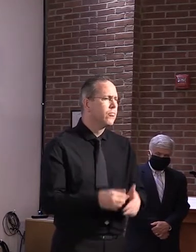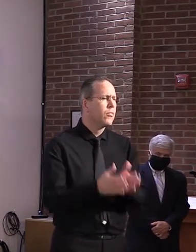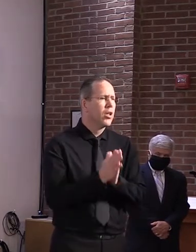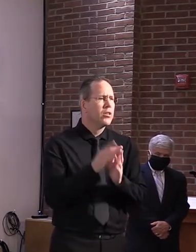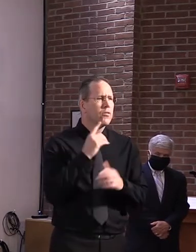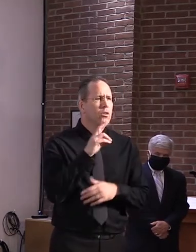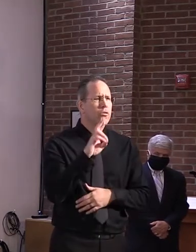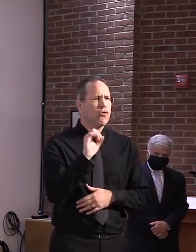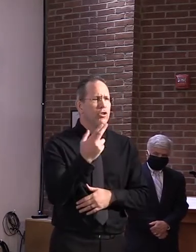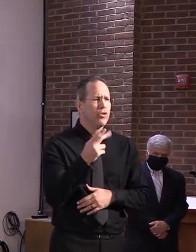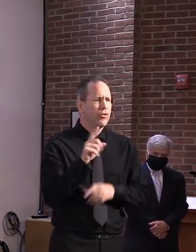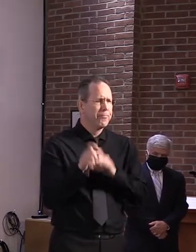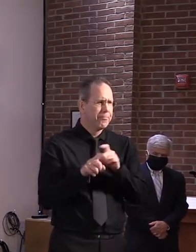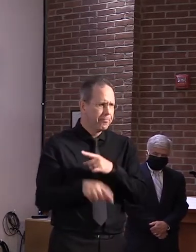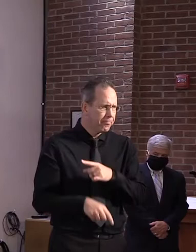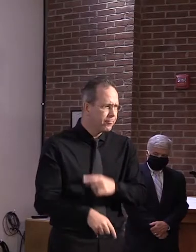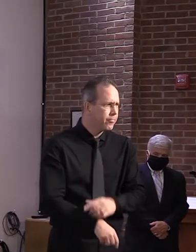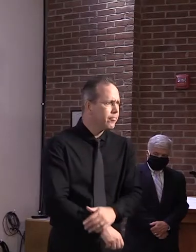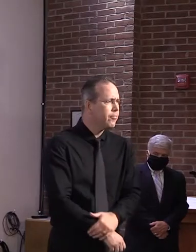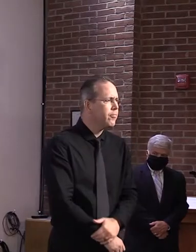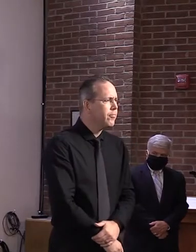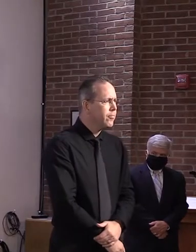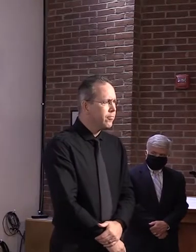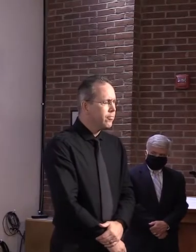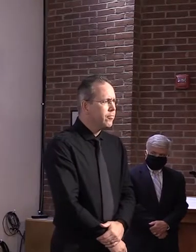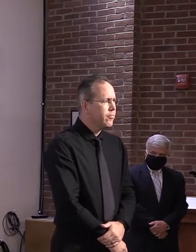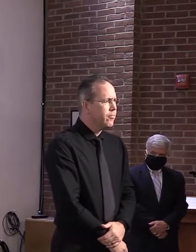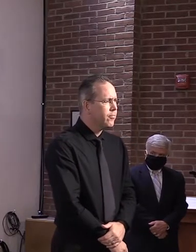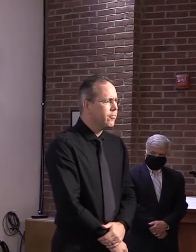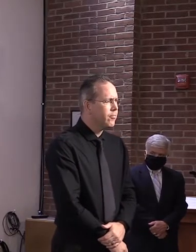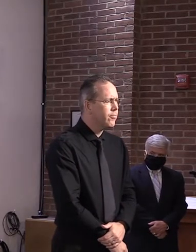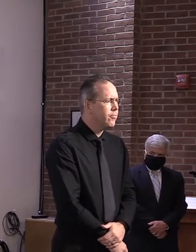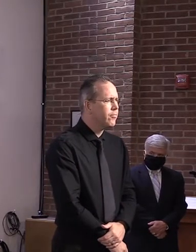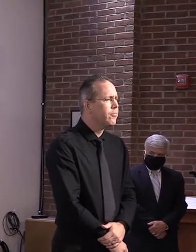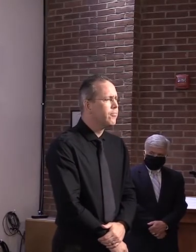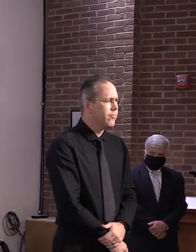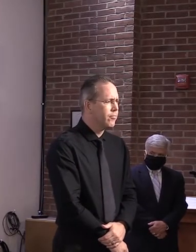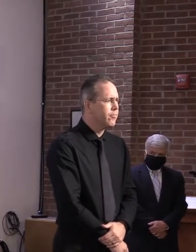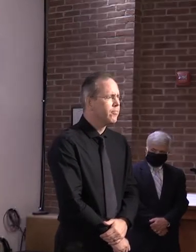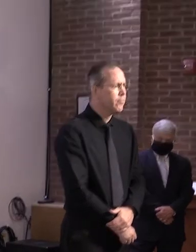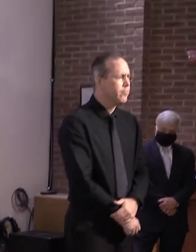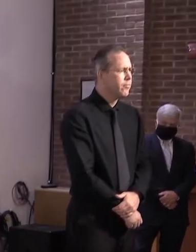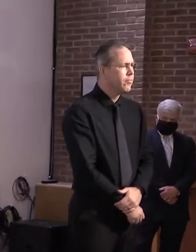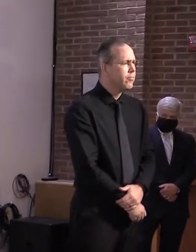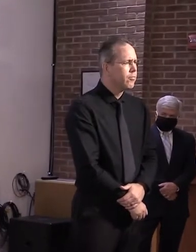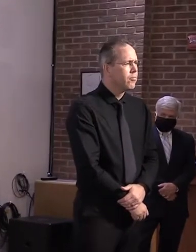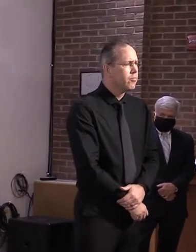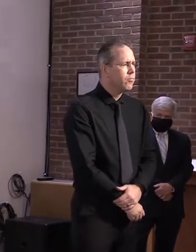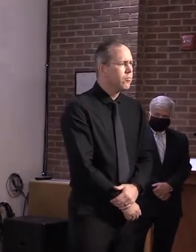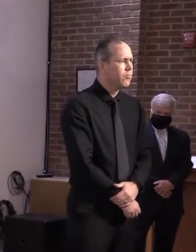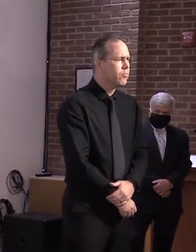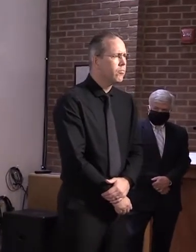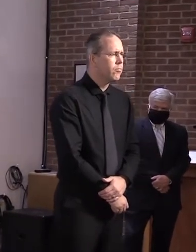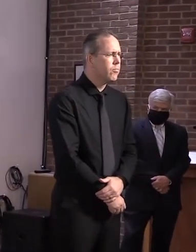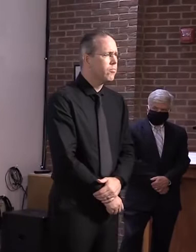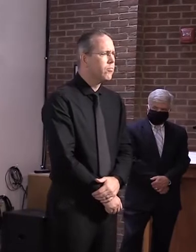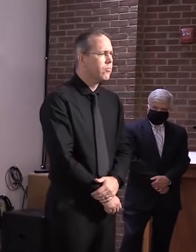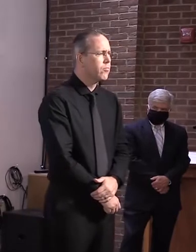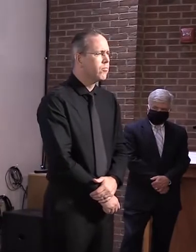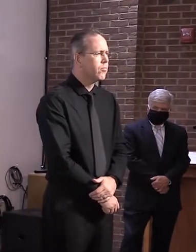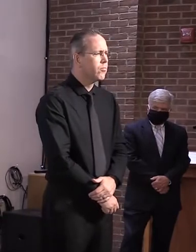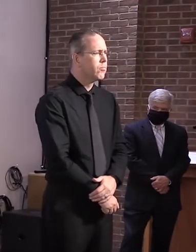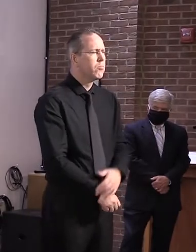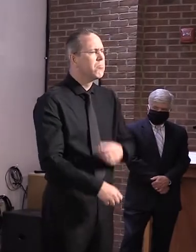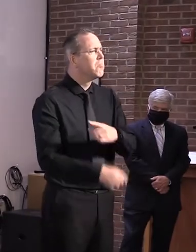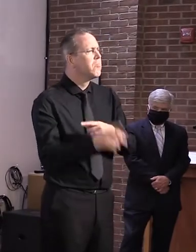this contract that students will be required to sign, and what are the ramifications if they don't follow the contract?